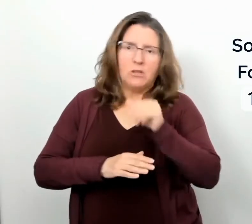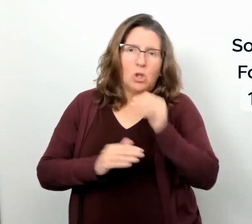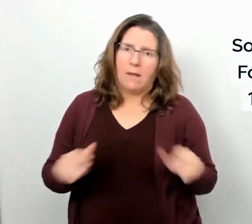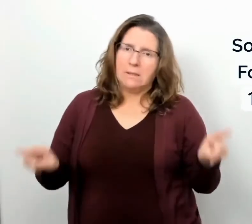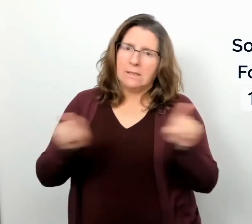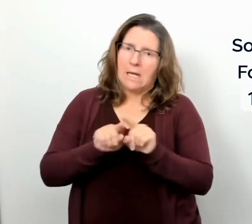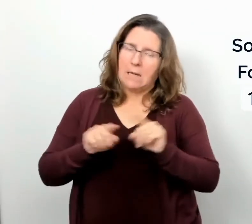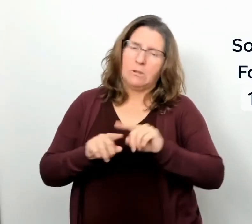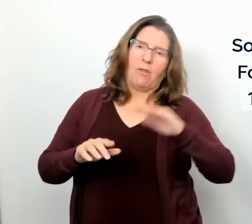show social devaluation.